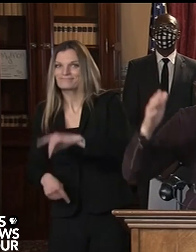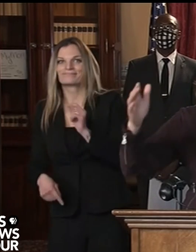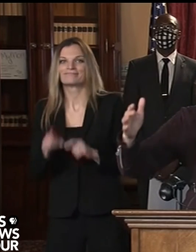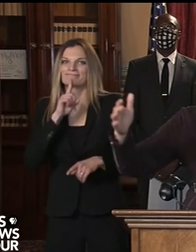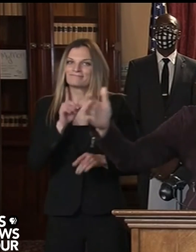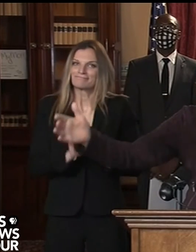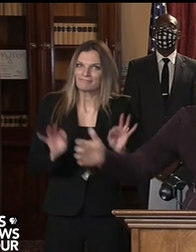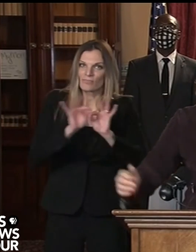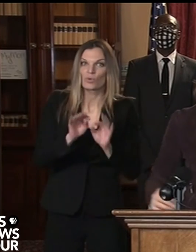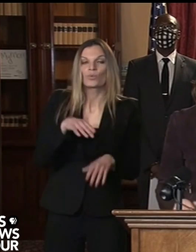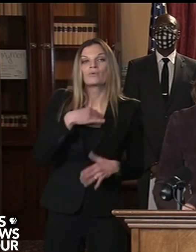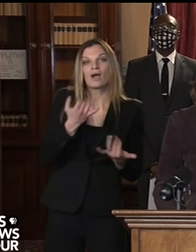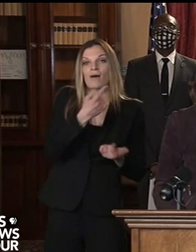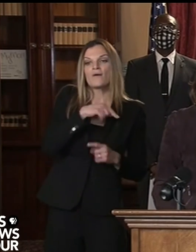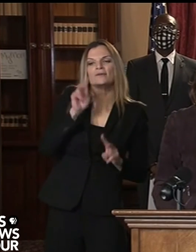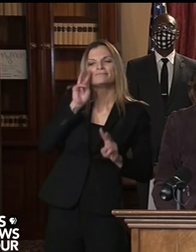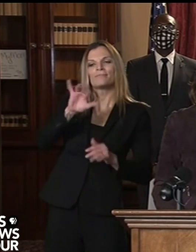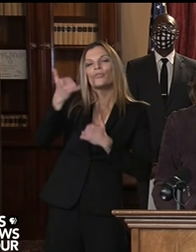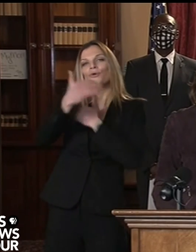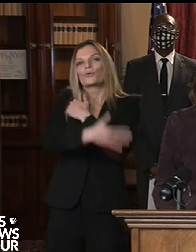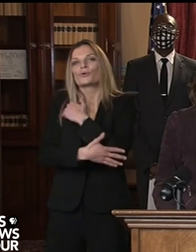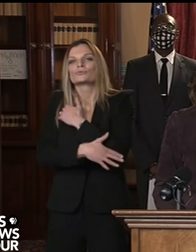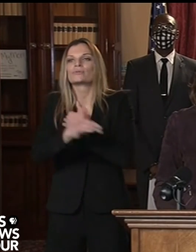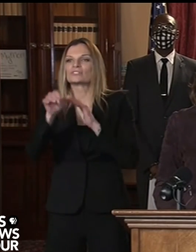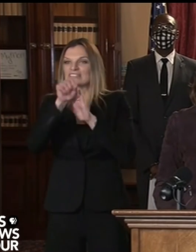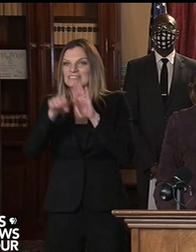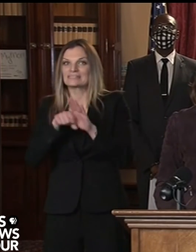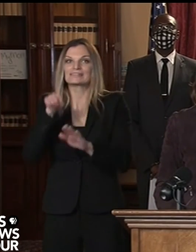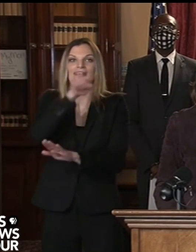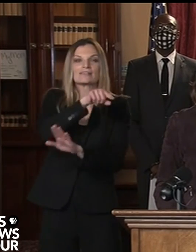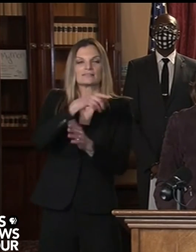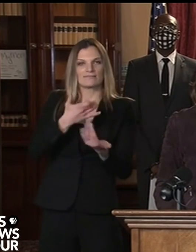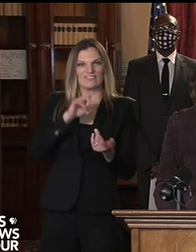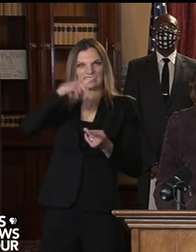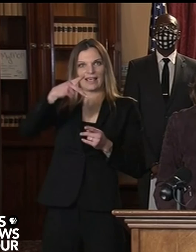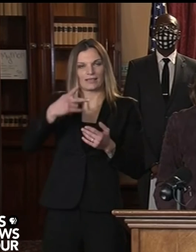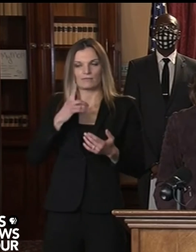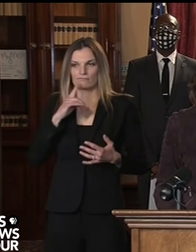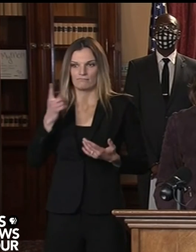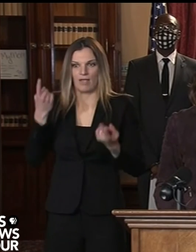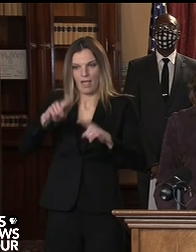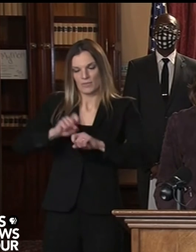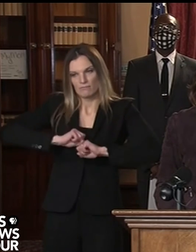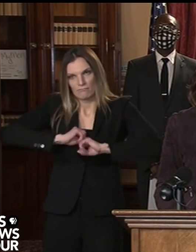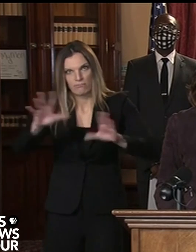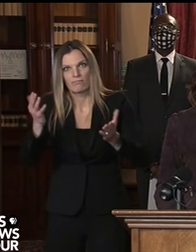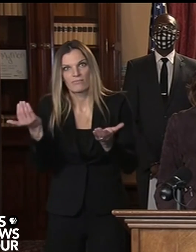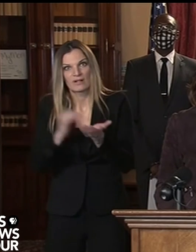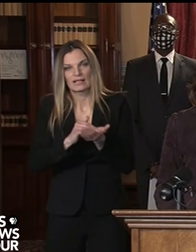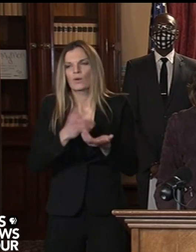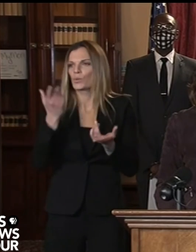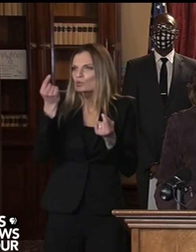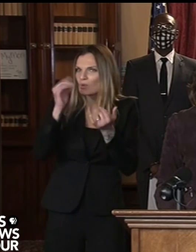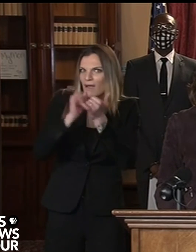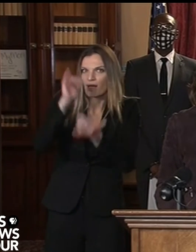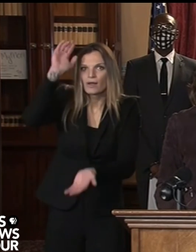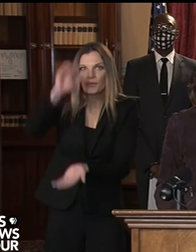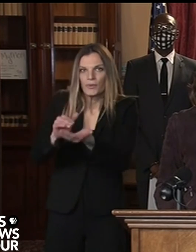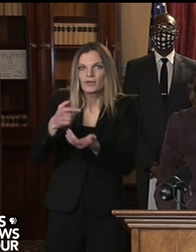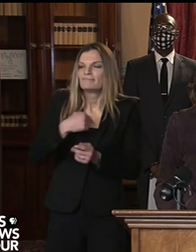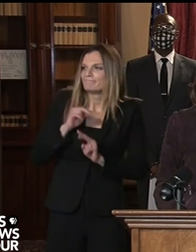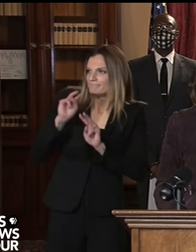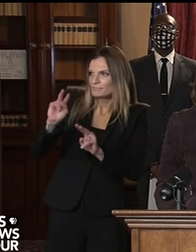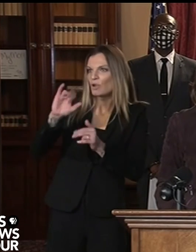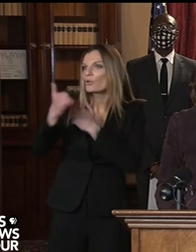little further ahead in the second wave, you know that actions like these have helped to bring those numbers down, and that's what we're